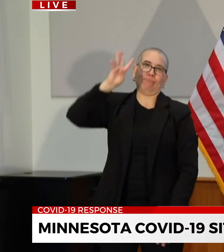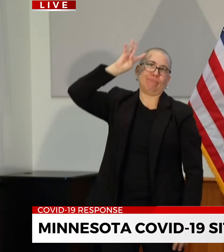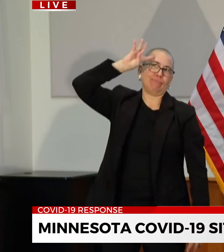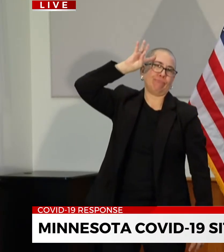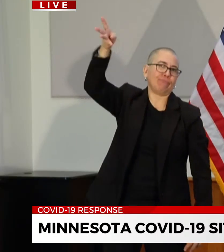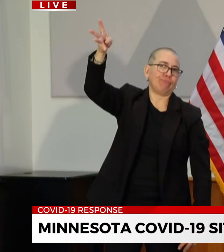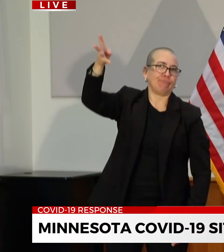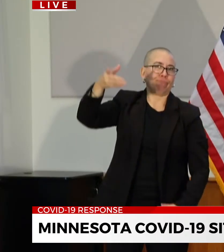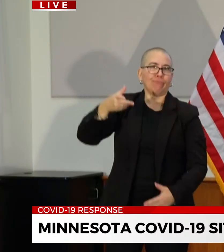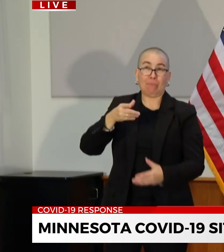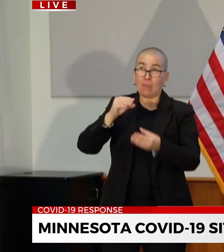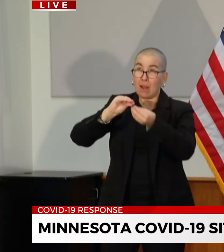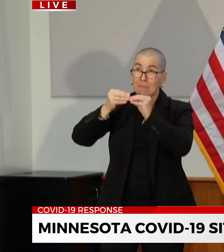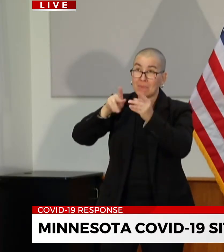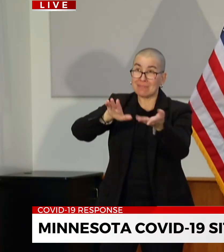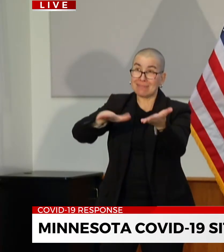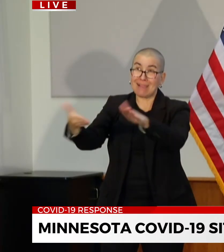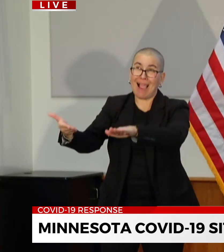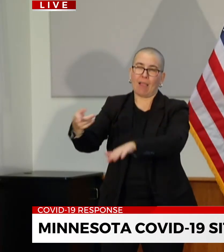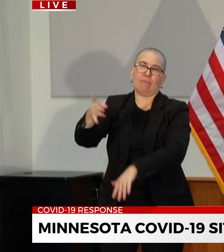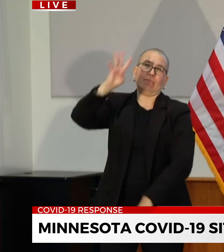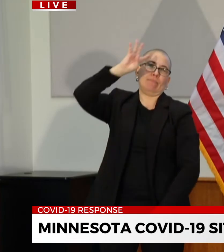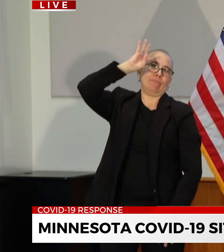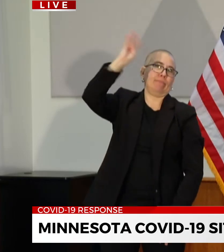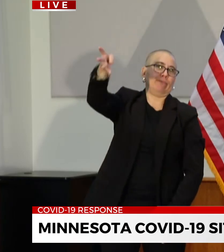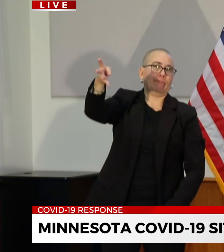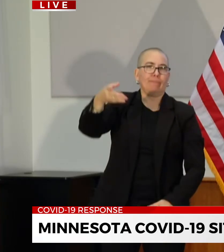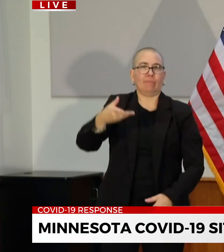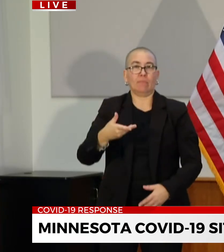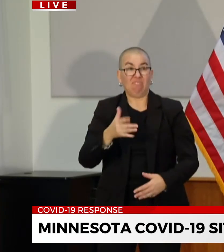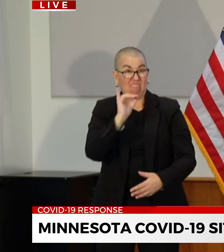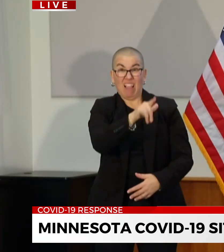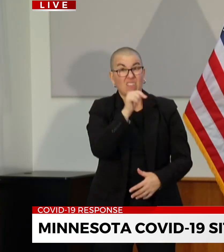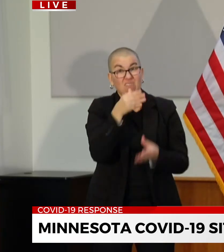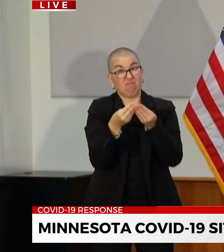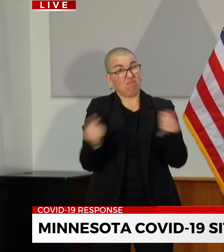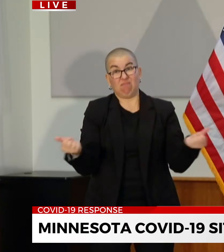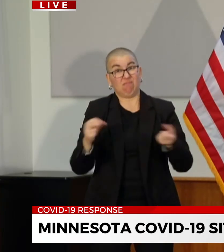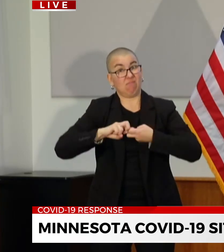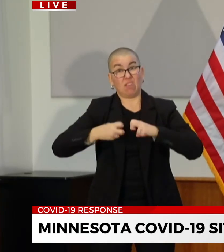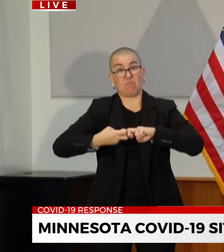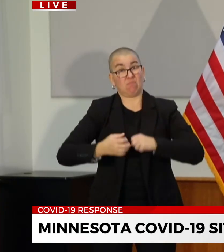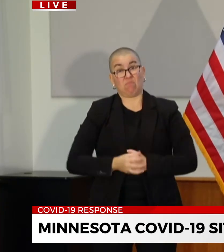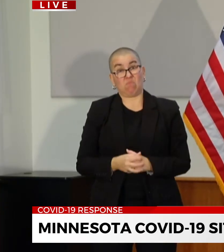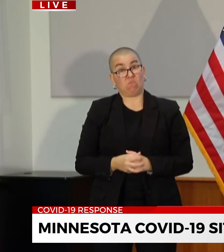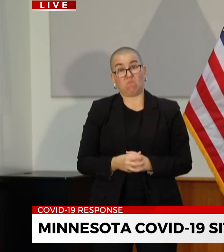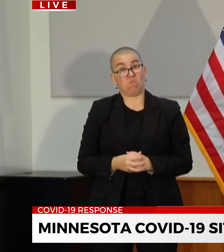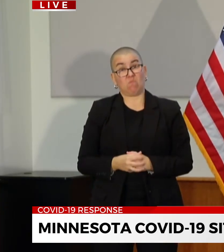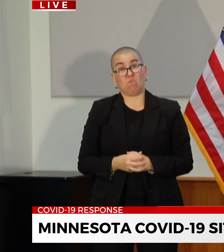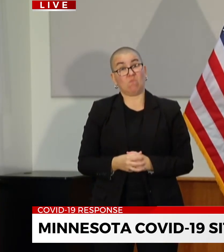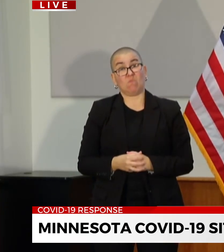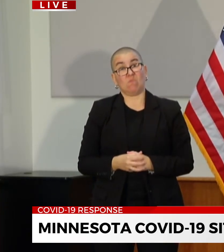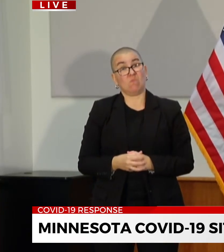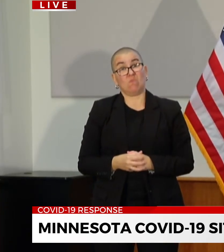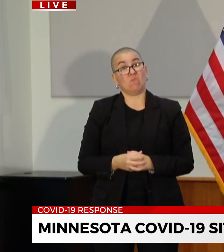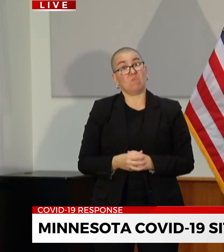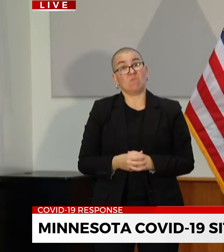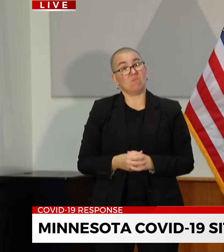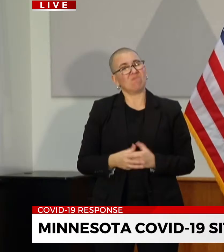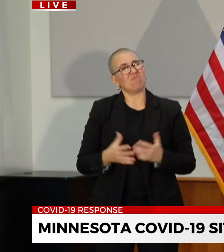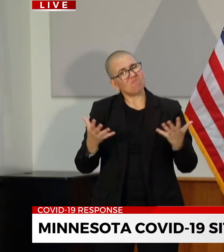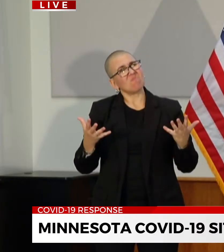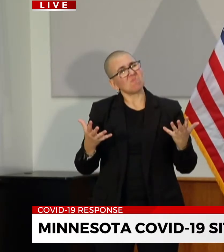COVID, it's awfully hard to solve a problem. So the lack of confidence in the accuracy